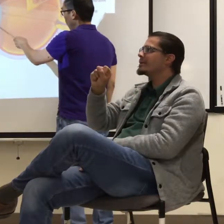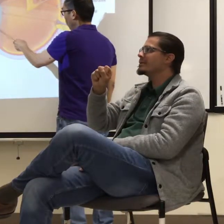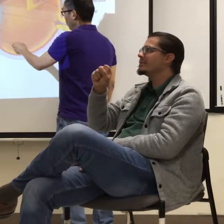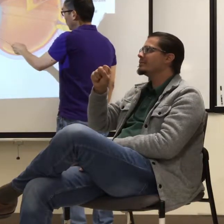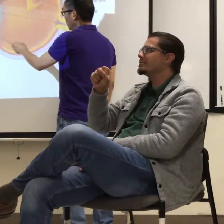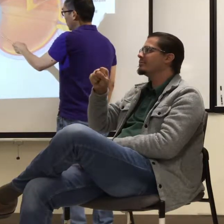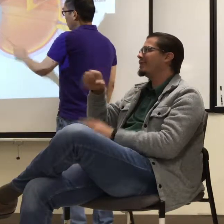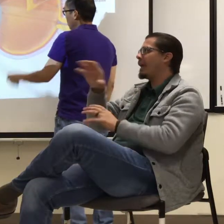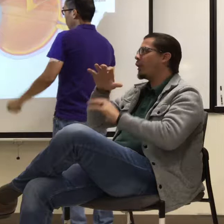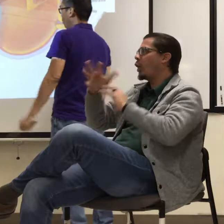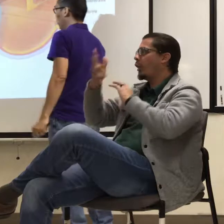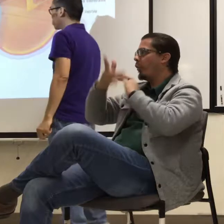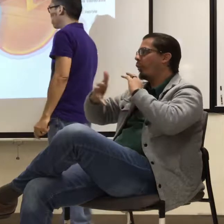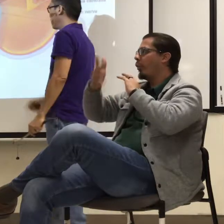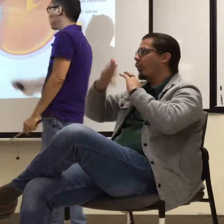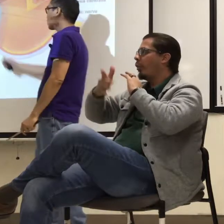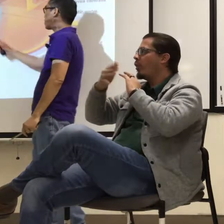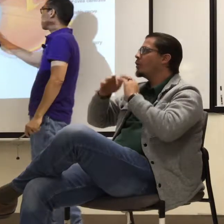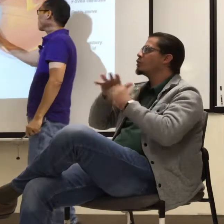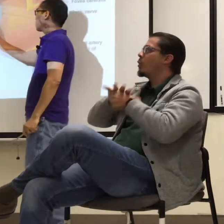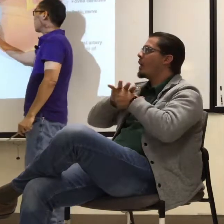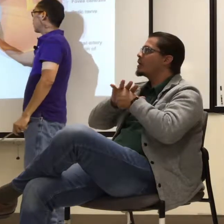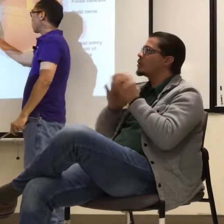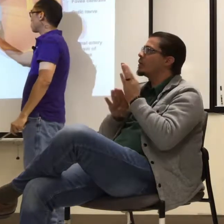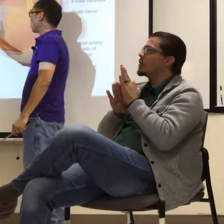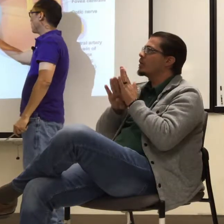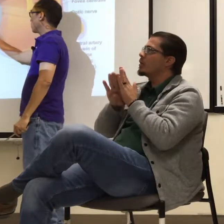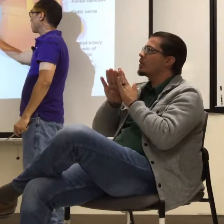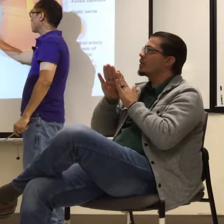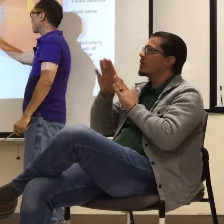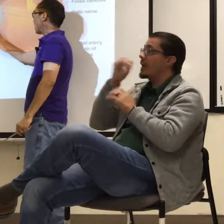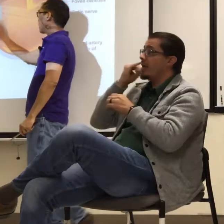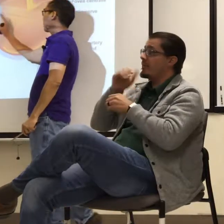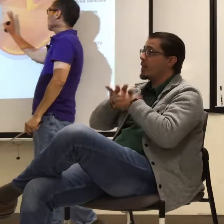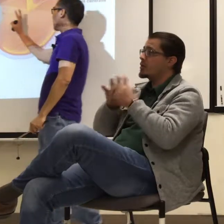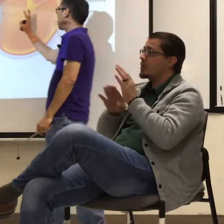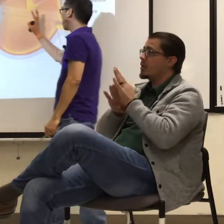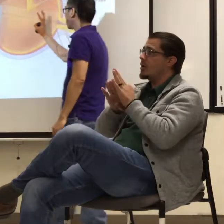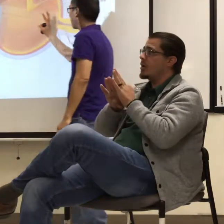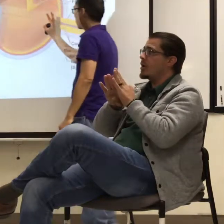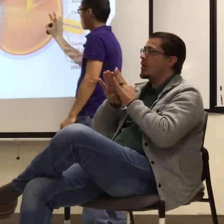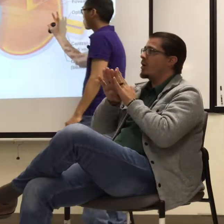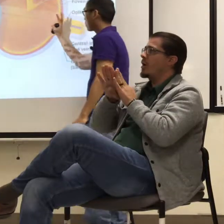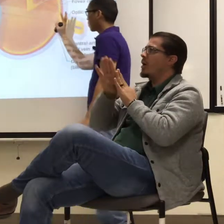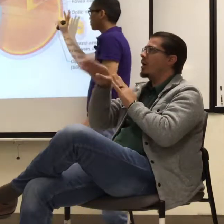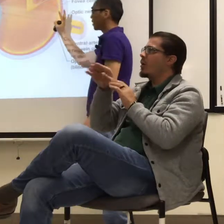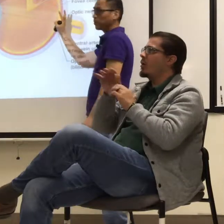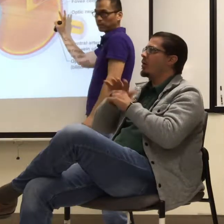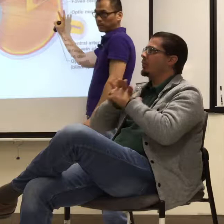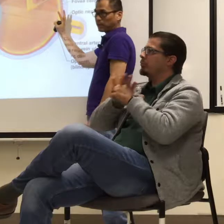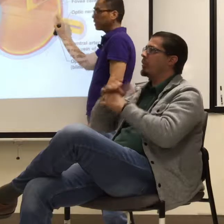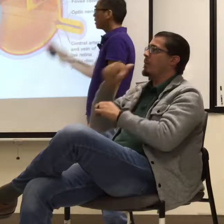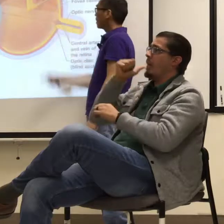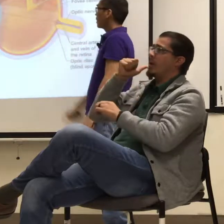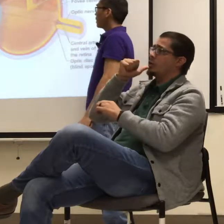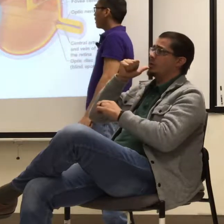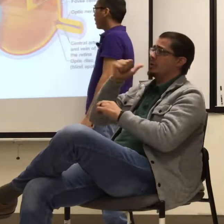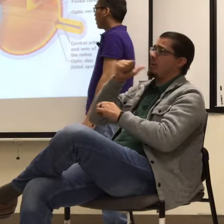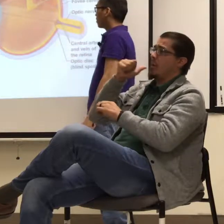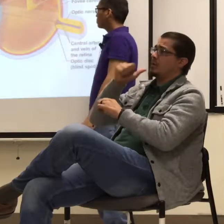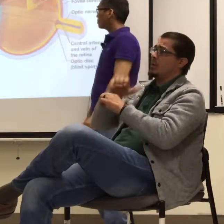to flow freely, so pressure builds. When pressure builds, it kind of exerts a pressure posteriorly.